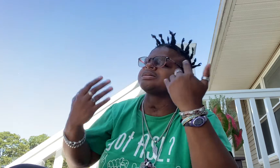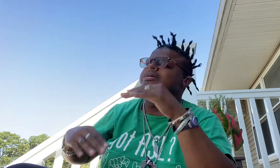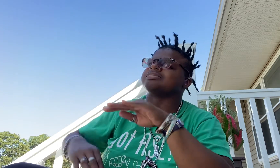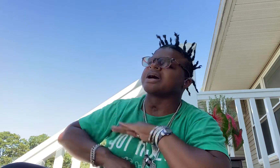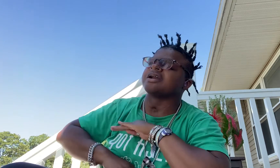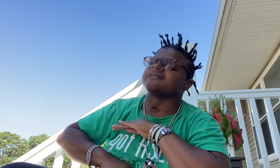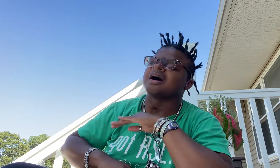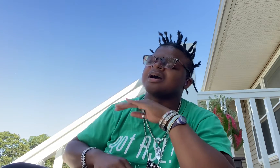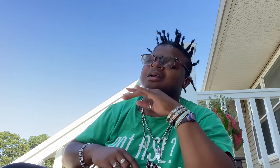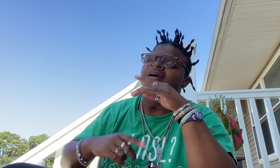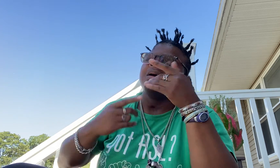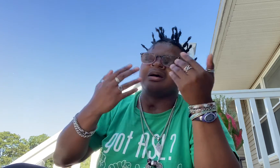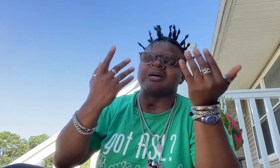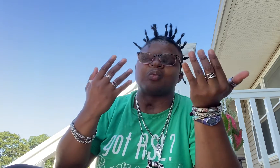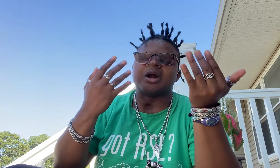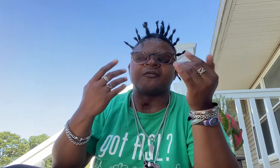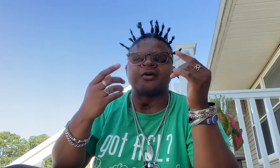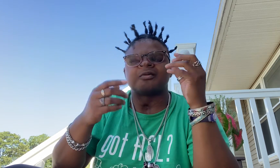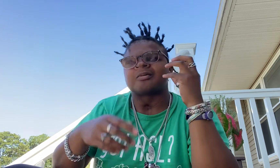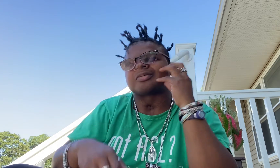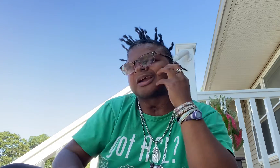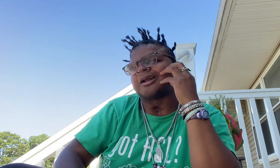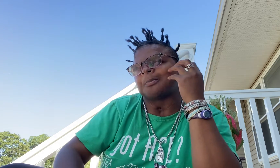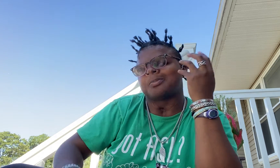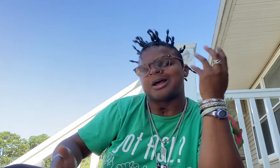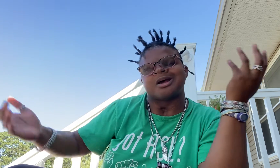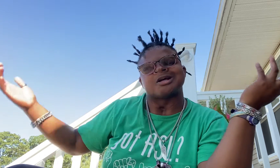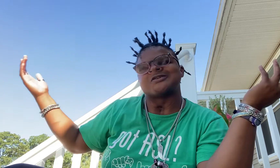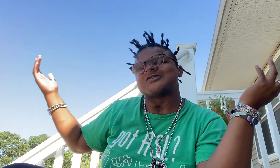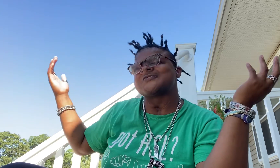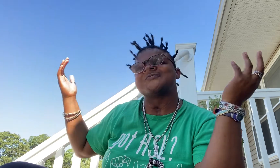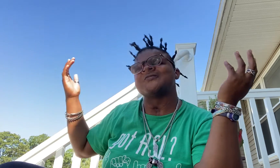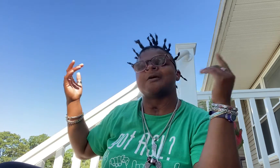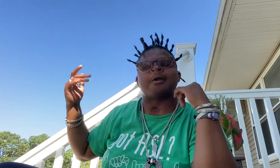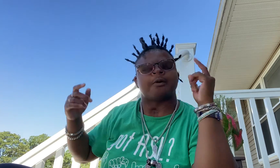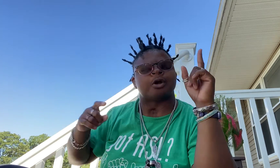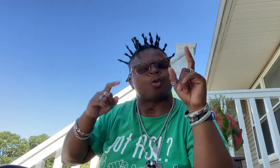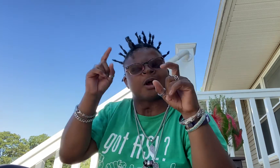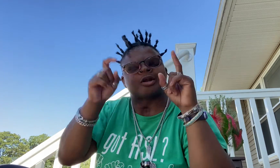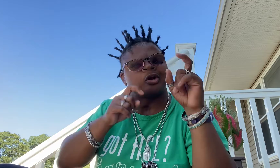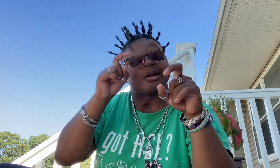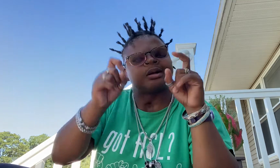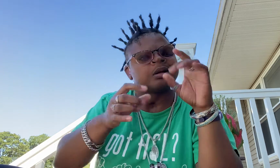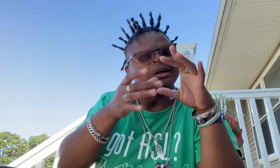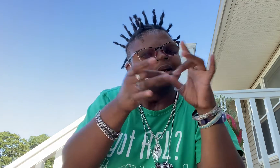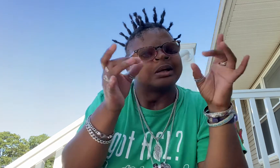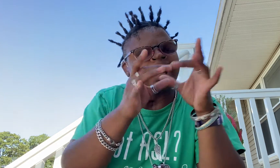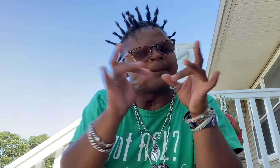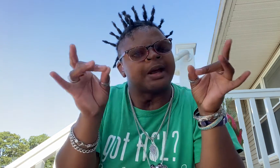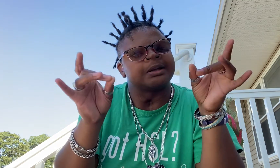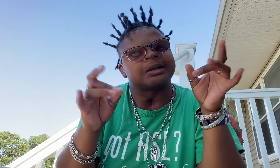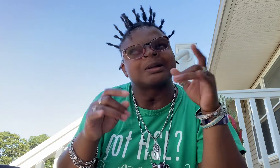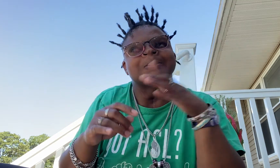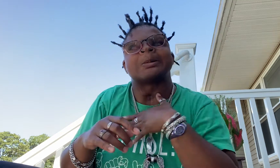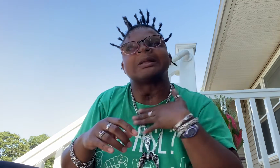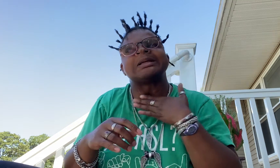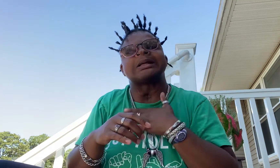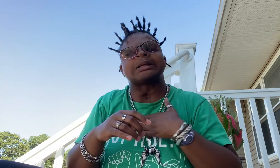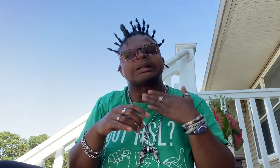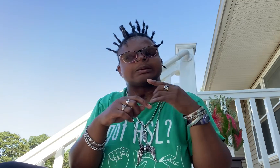I'm satisfied, and I'm waiting for them to pick it up. And if you have any questions, comments, please